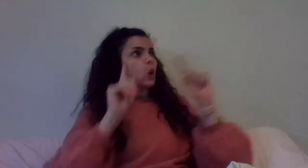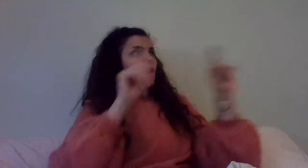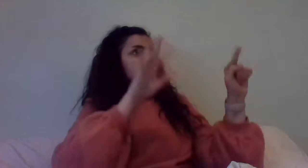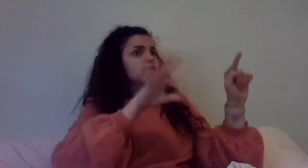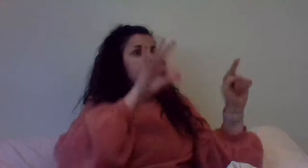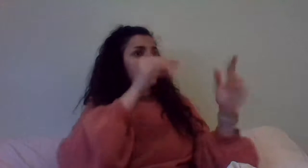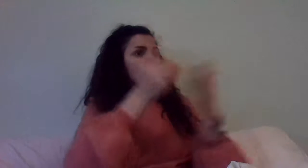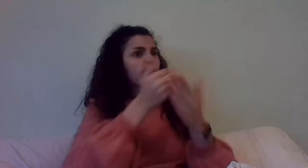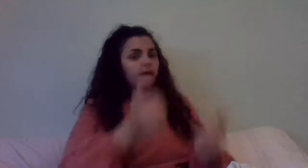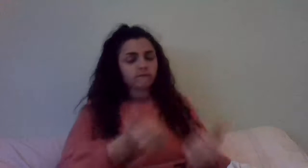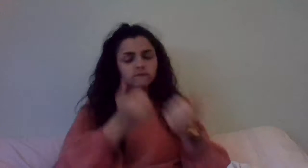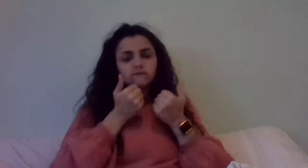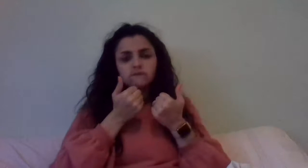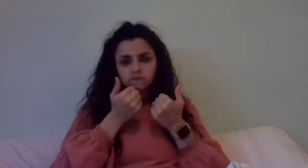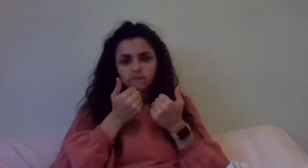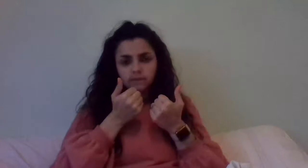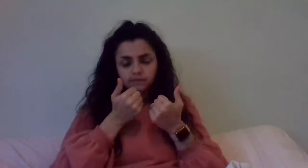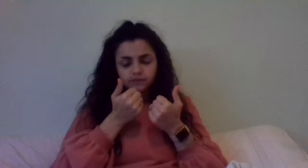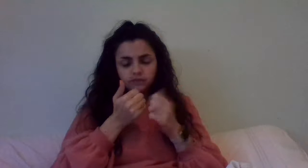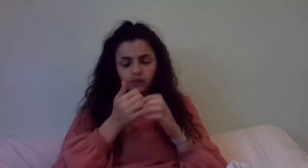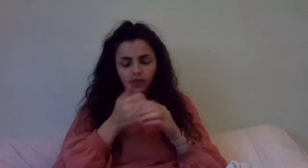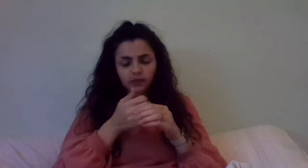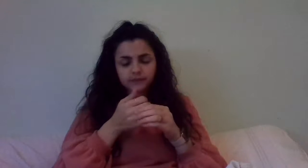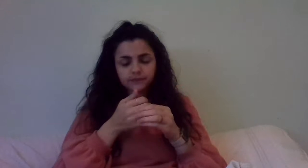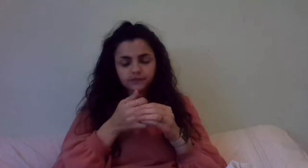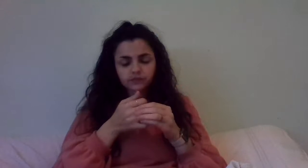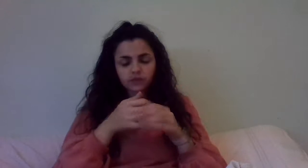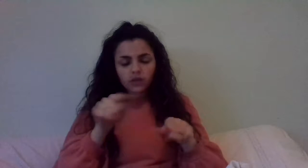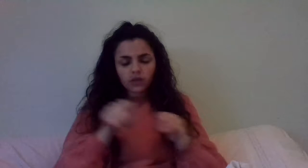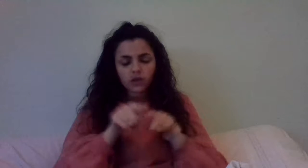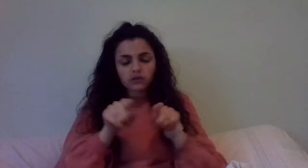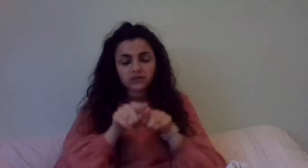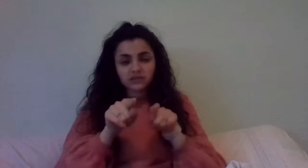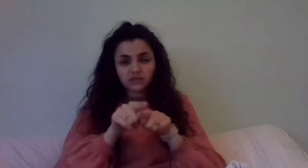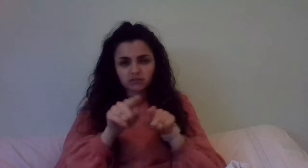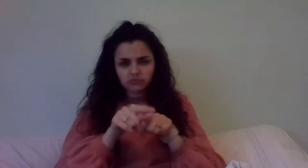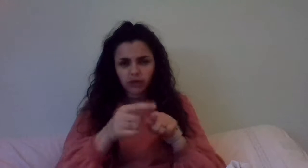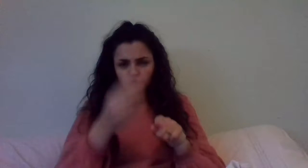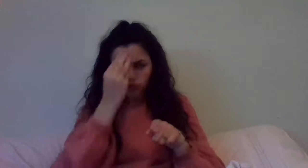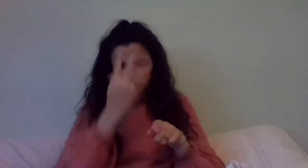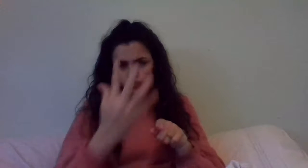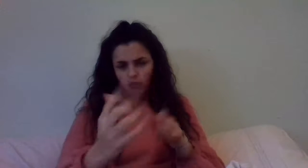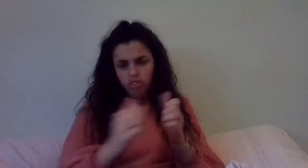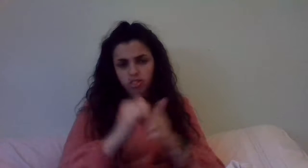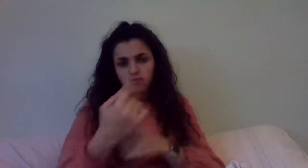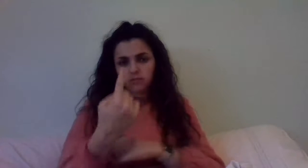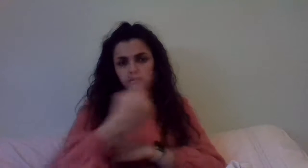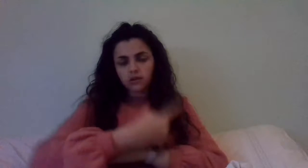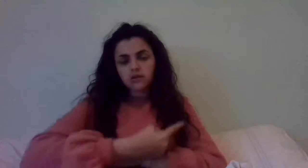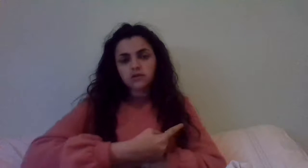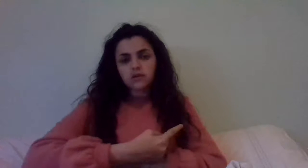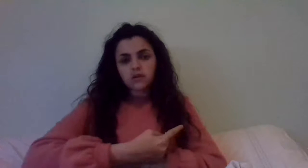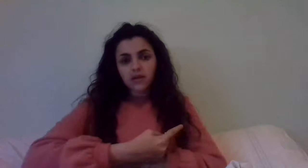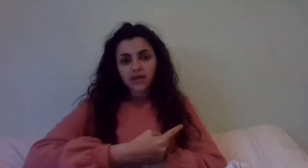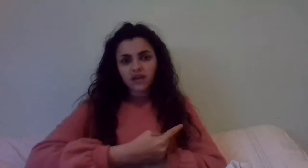also, I mentioned to you the other day, the amount of time that Lawrence spends reading